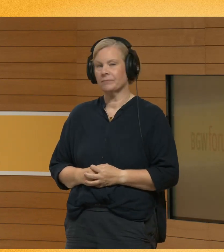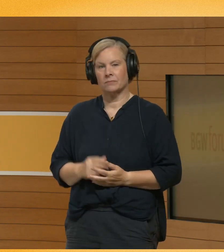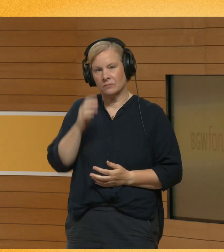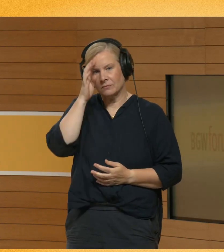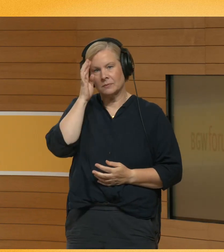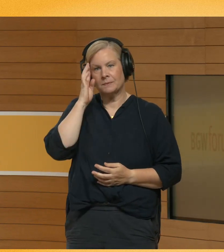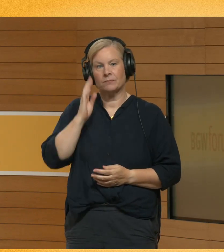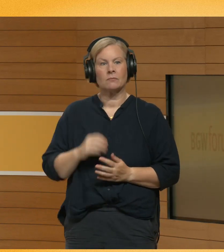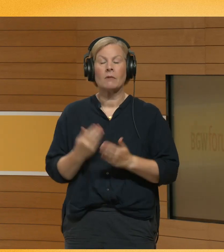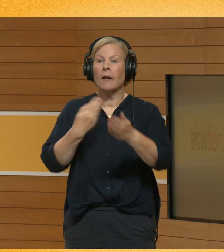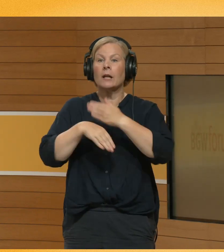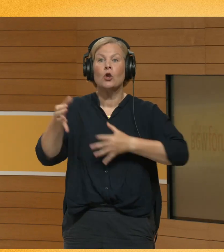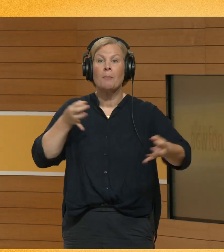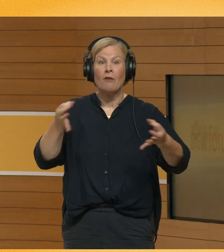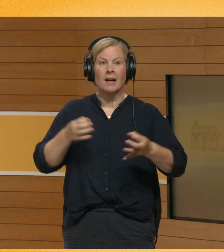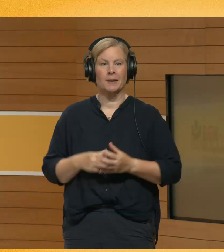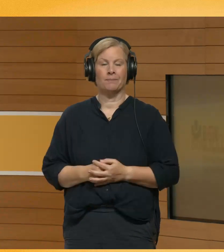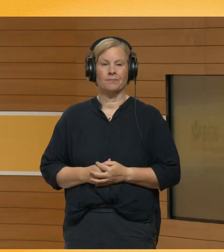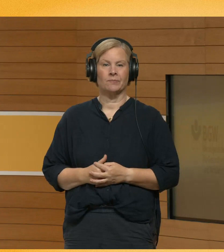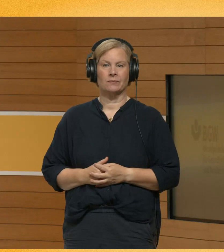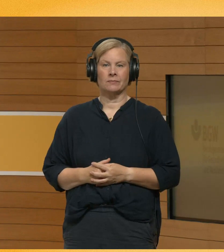Any other question? Yeah, I see there.